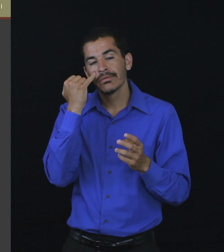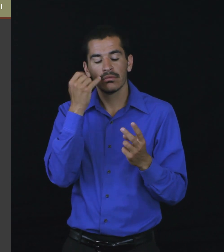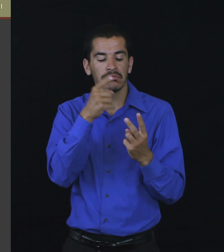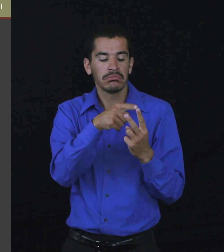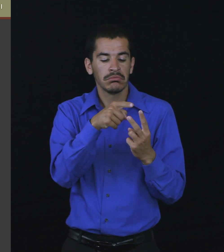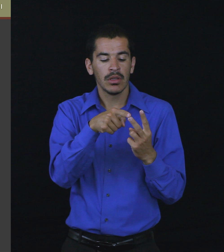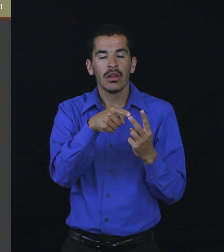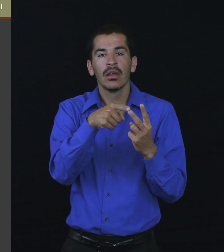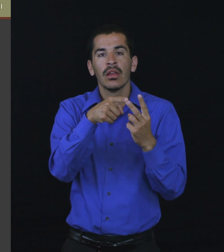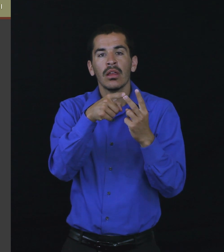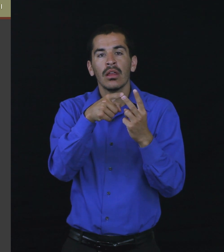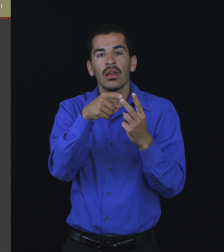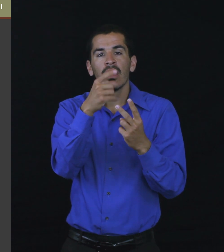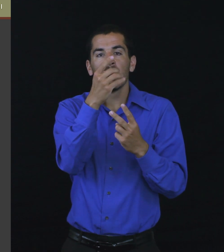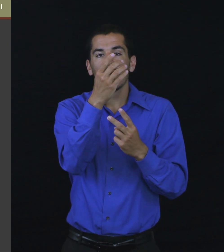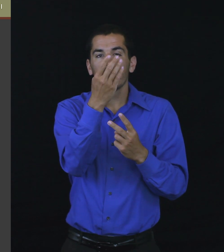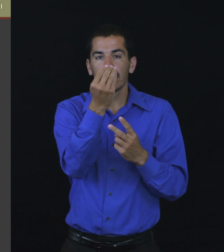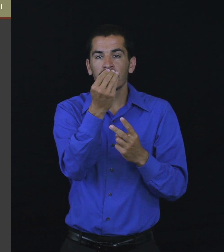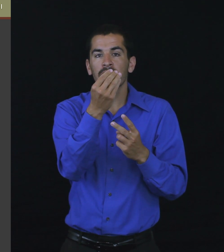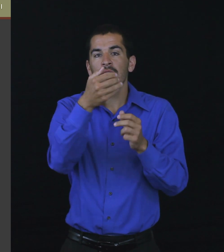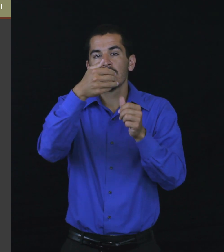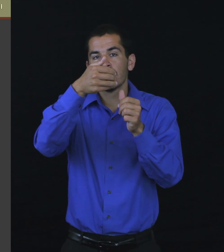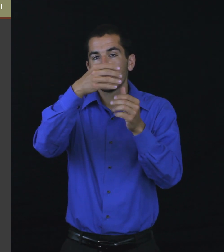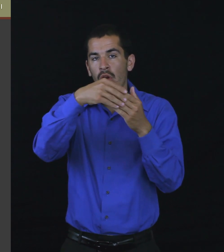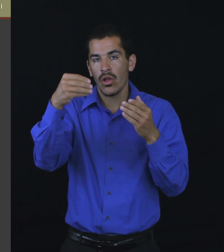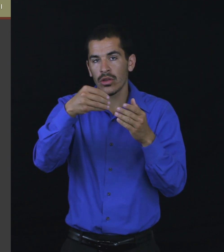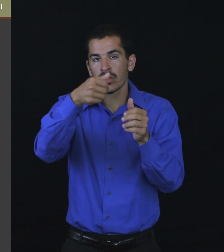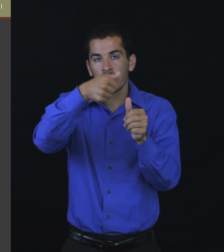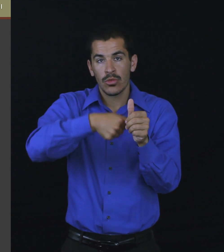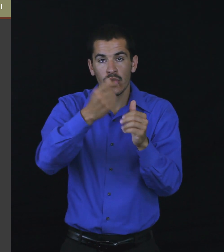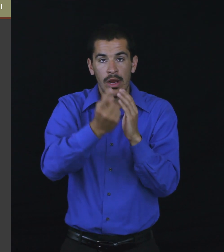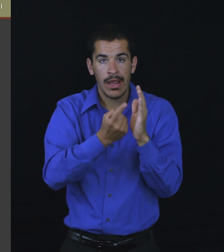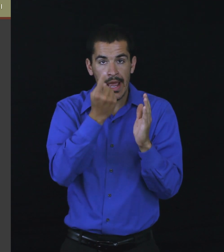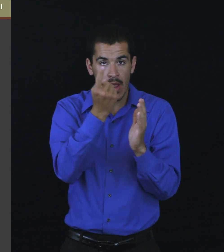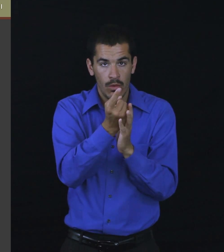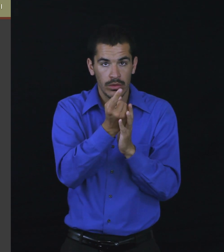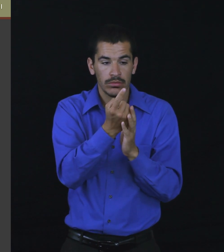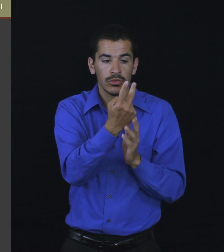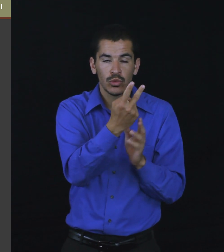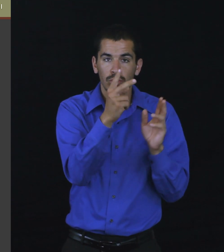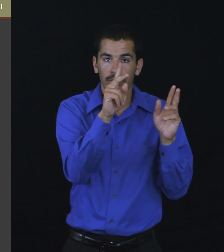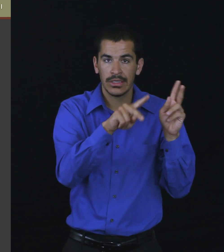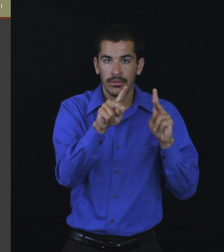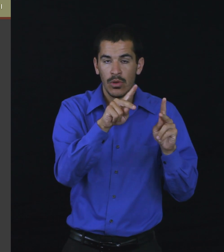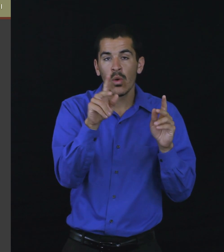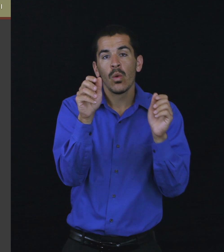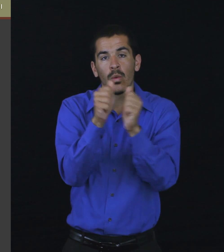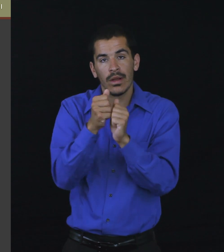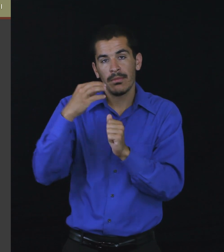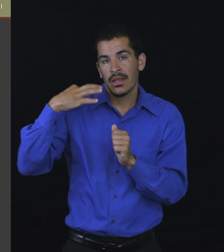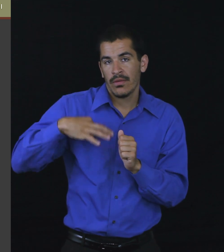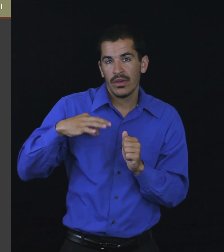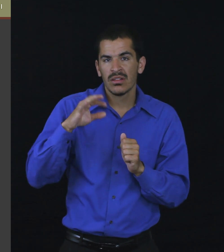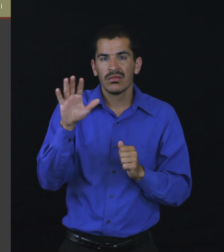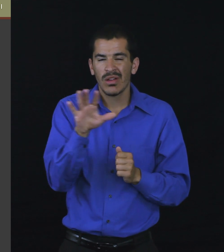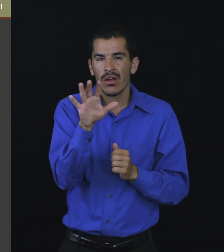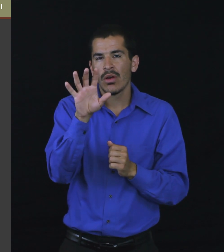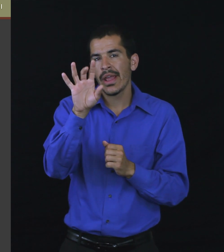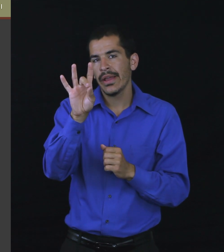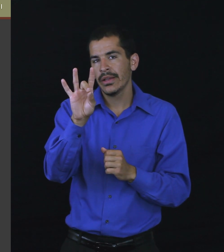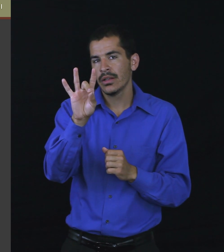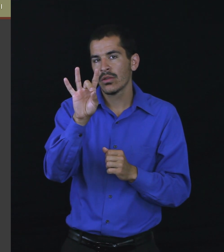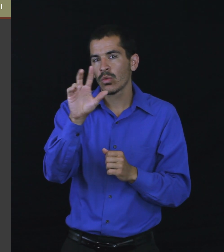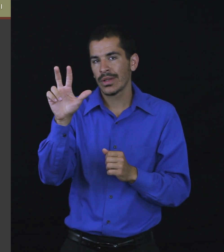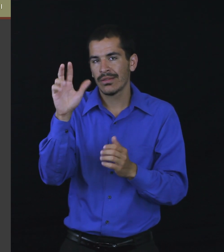at $15 per hour plus benefits would be around $83,000 per year.